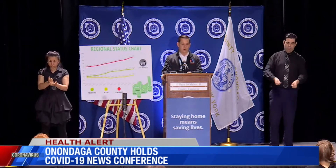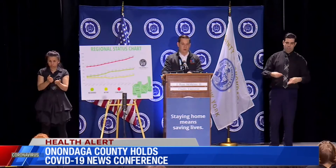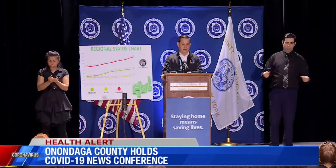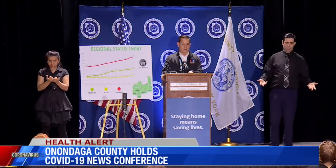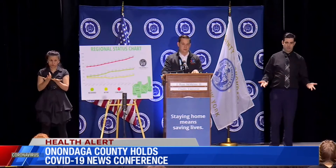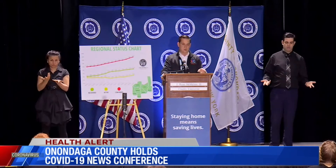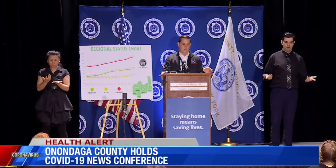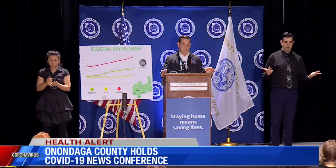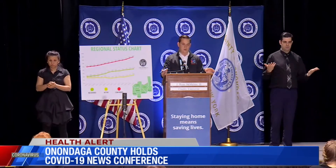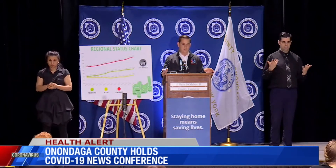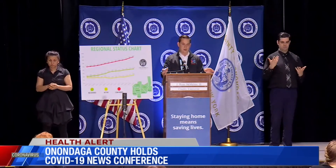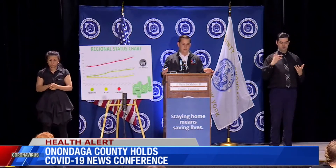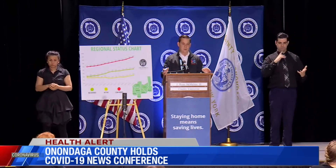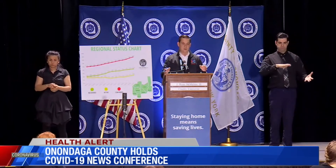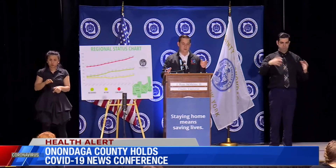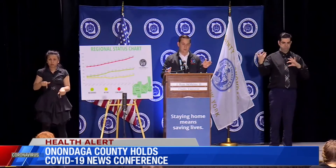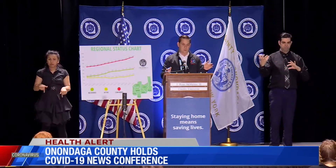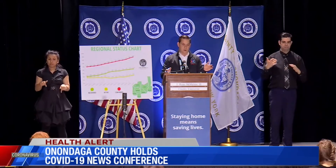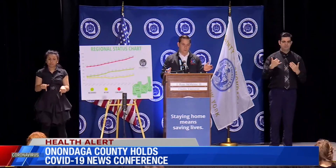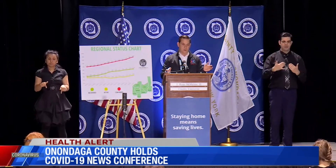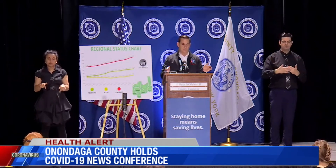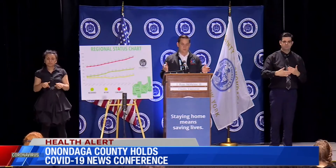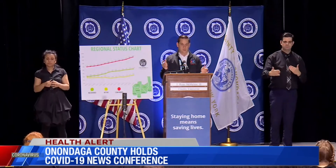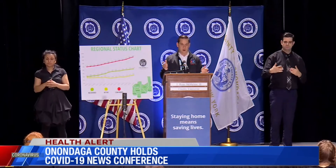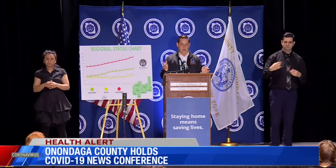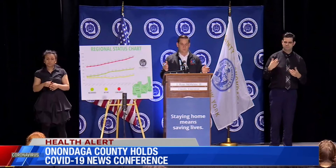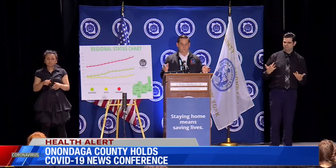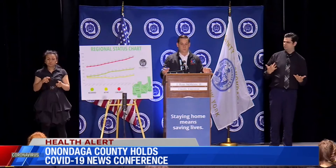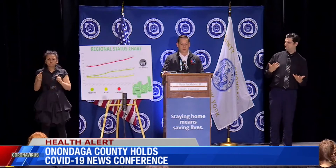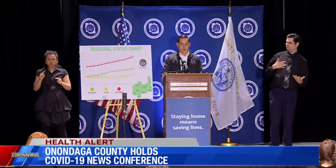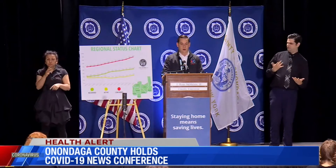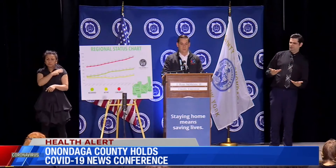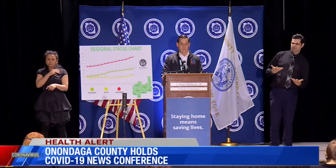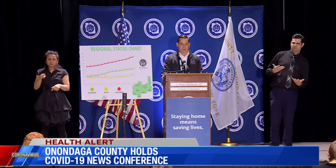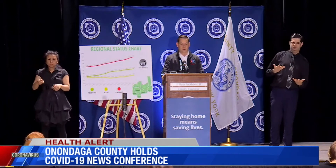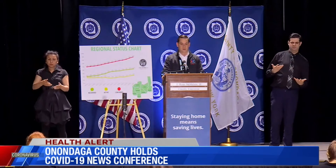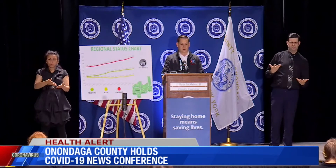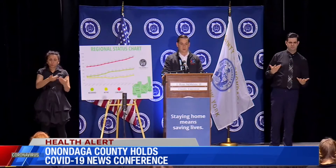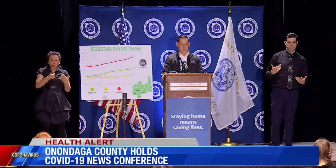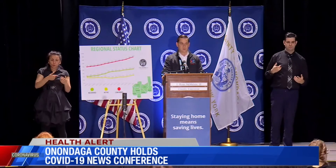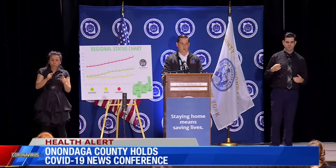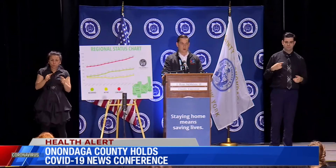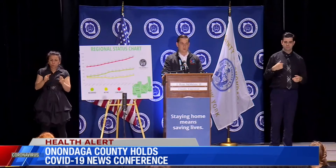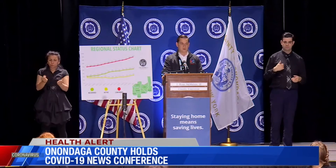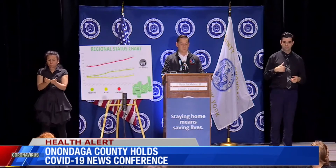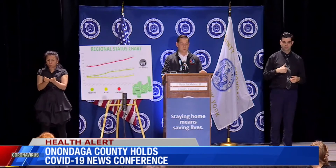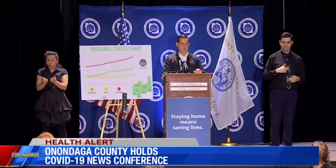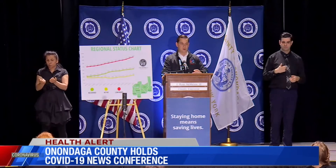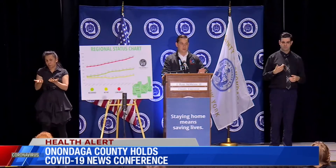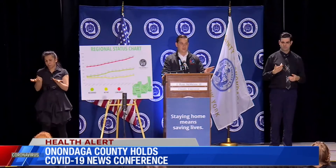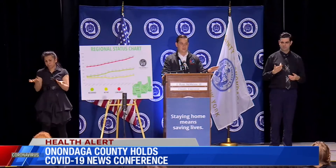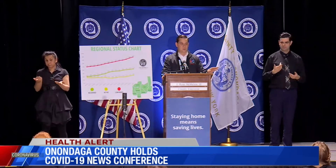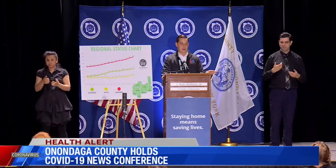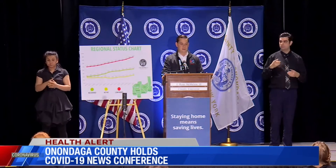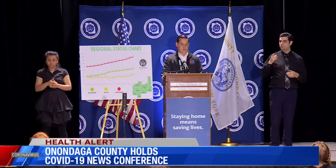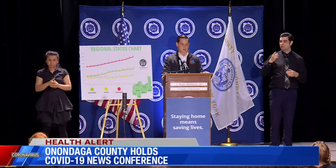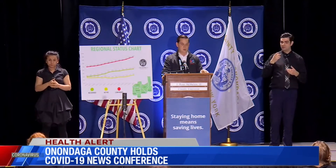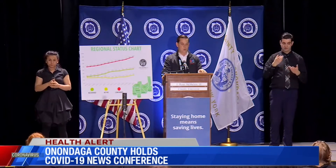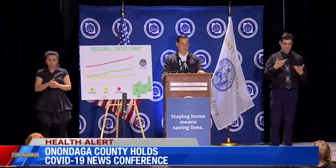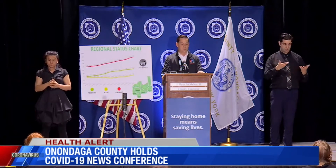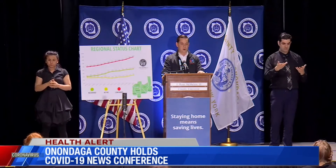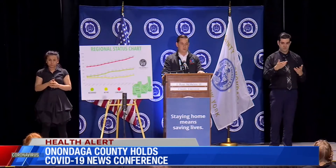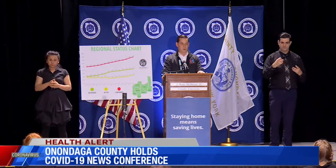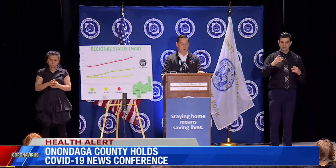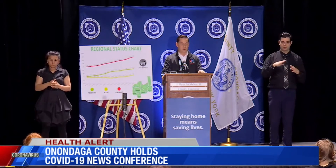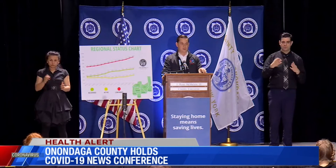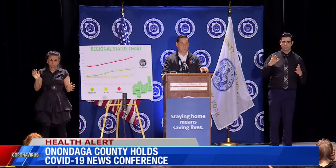moving forward, I get it's a little bit more of a debate because some people are opening up, some aren't. But certainly through May 1, this should be a very easy process.